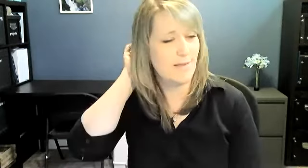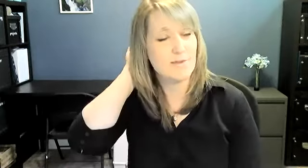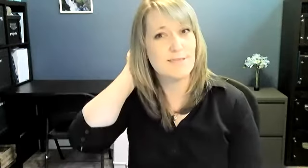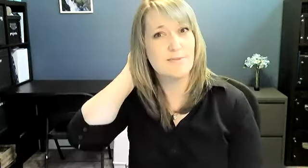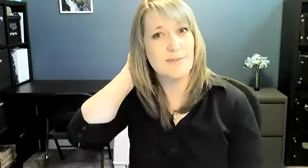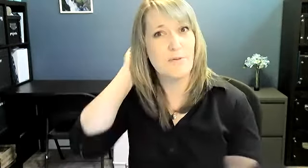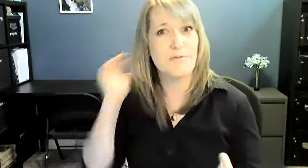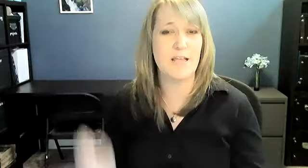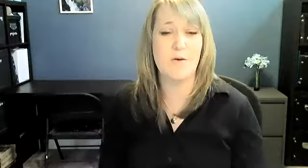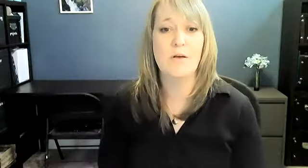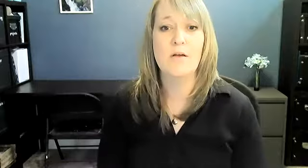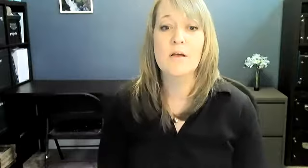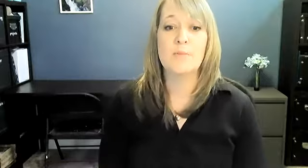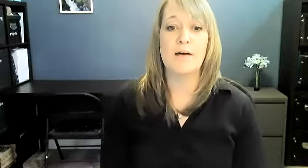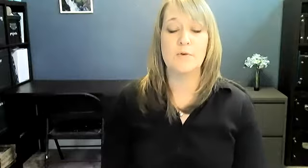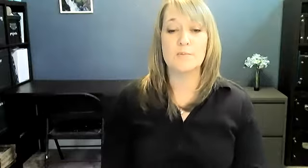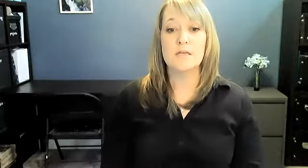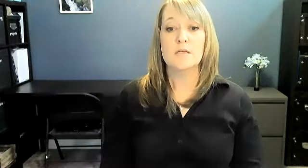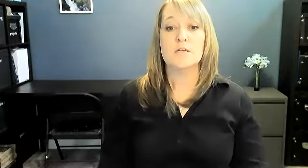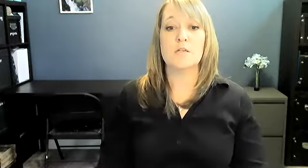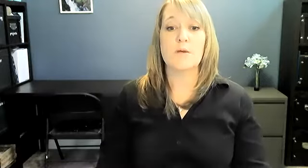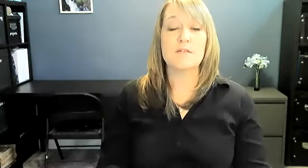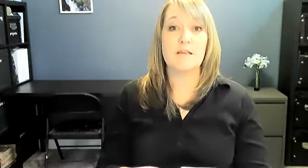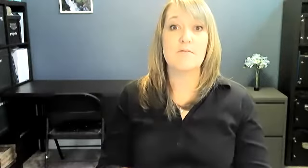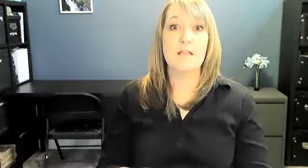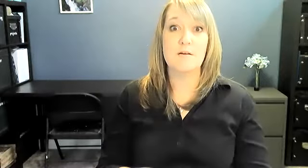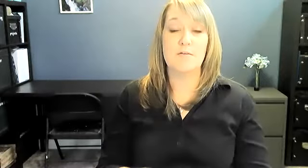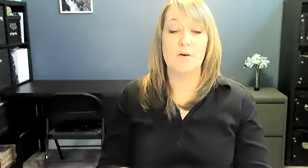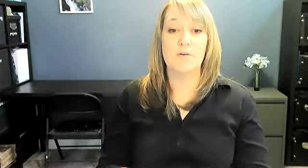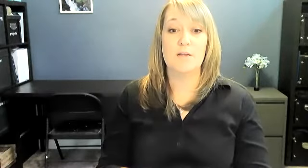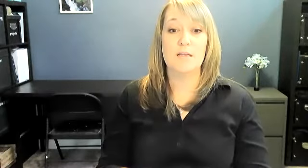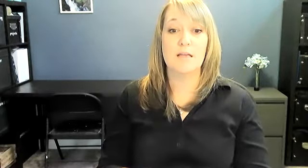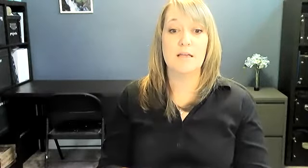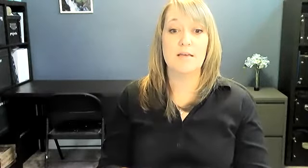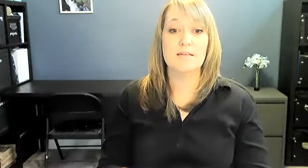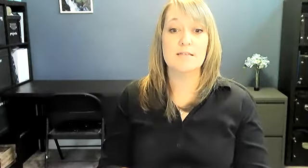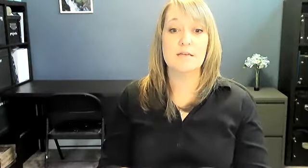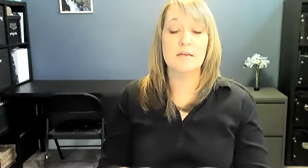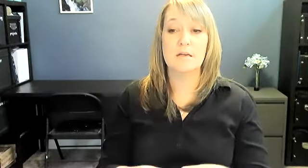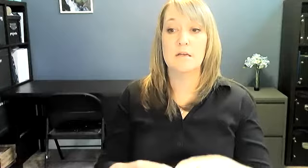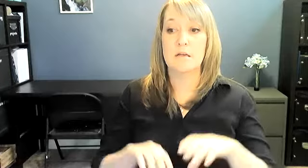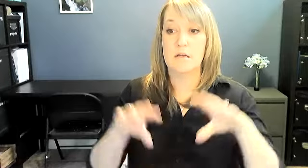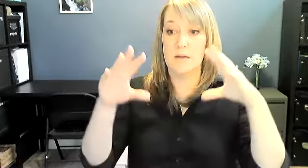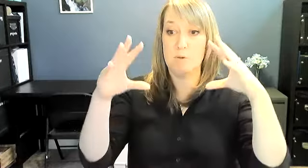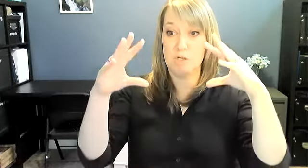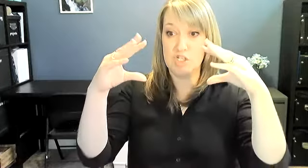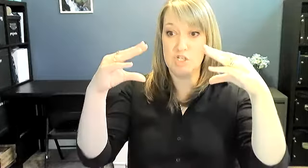those, video platforms. So the way you sign video phone is you want